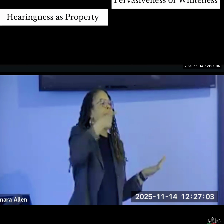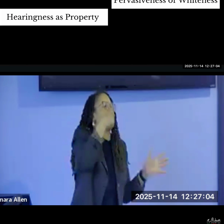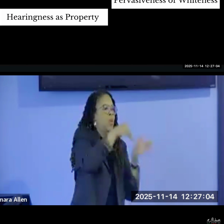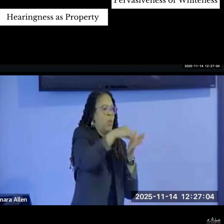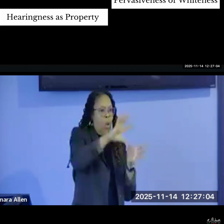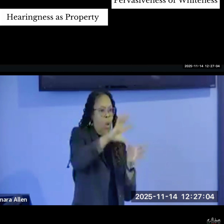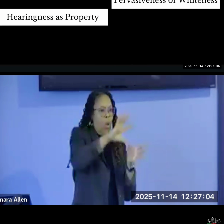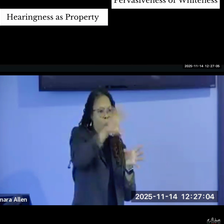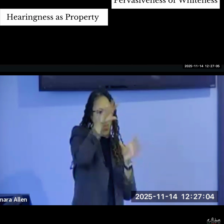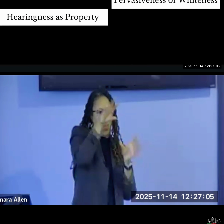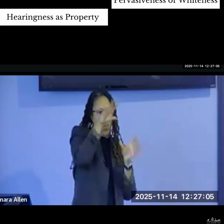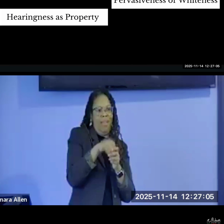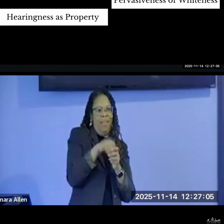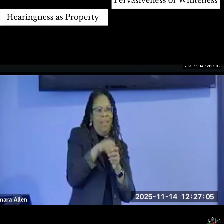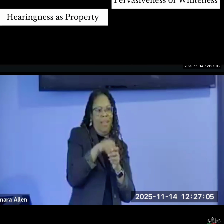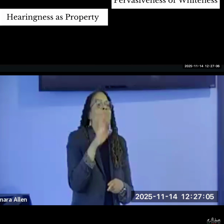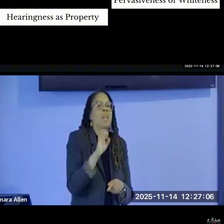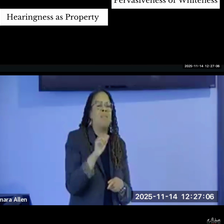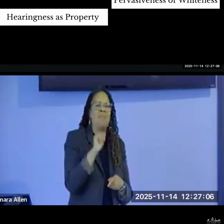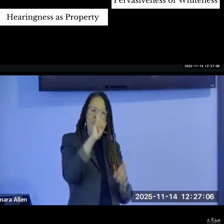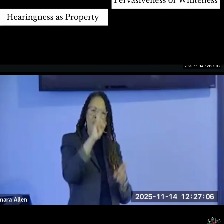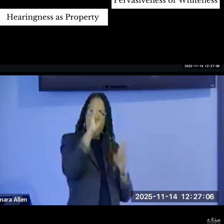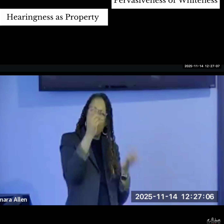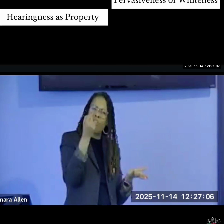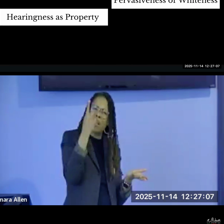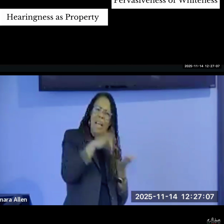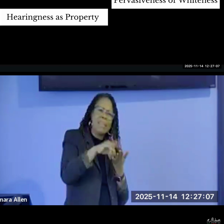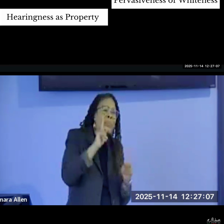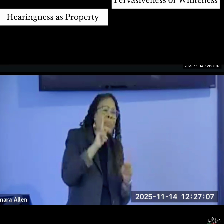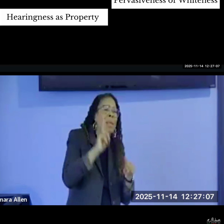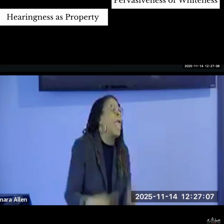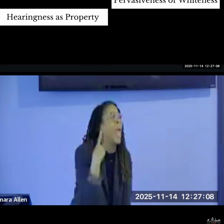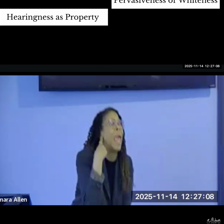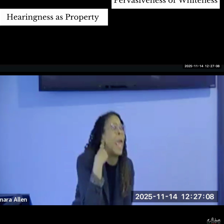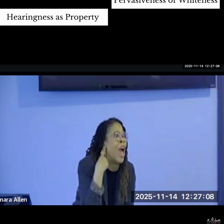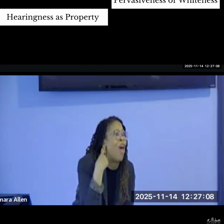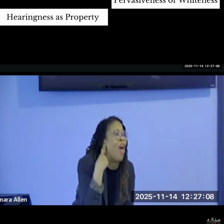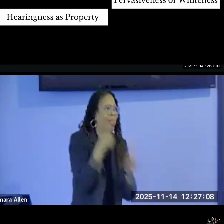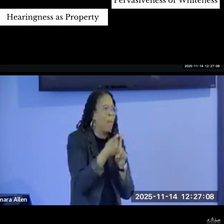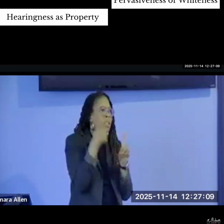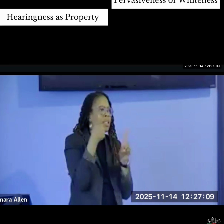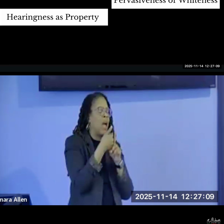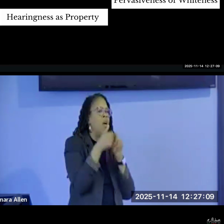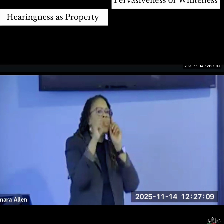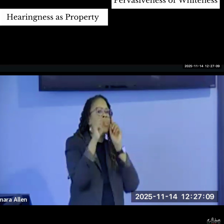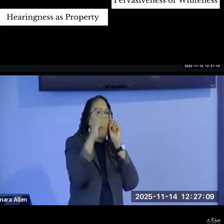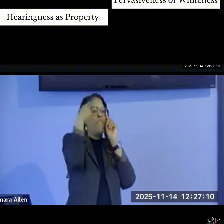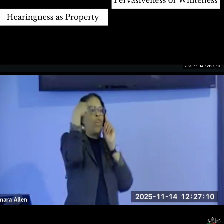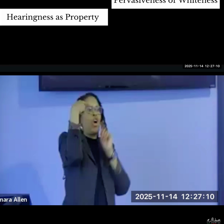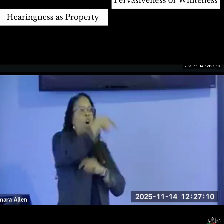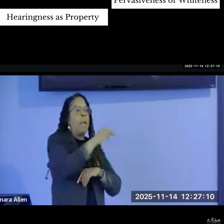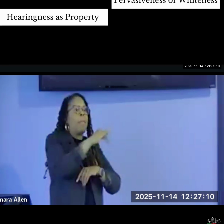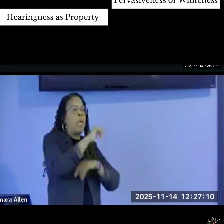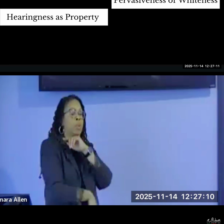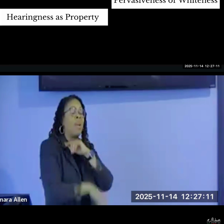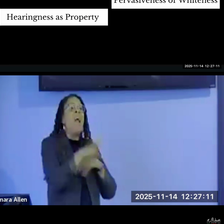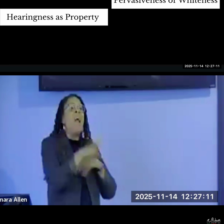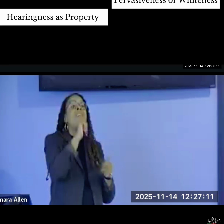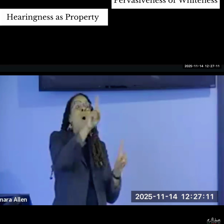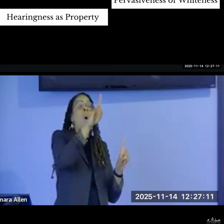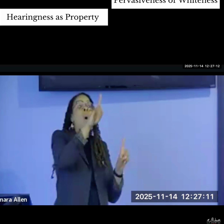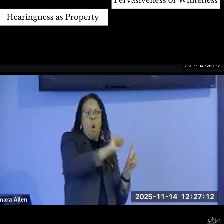So they have to sort of act like a hearing student in that deaf space. They can't hear themselves. They couldn't help